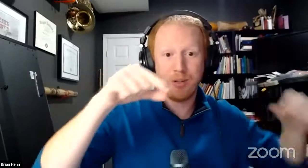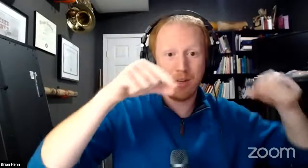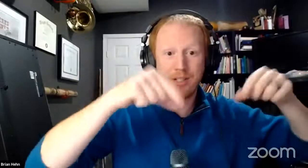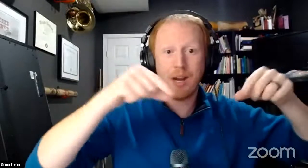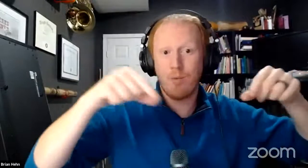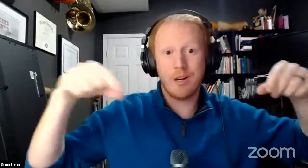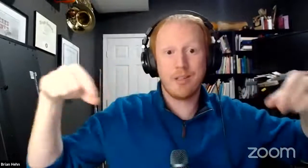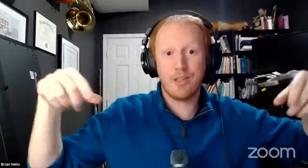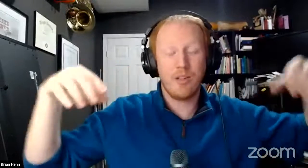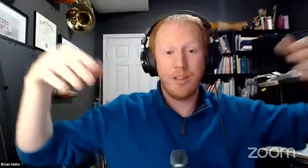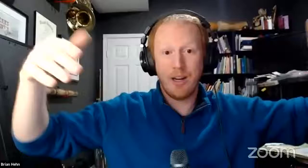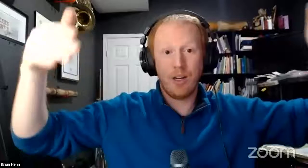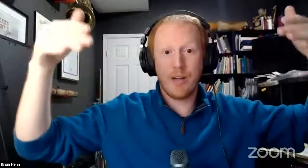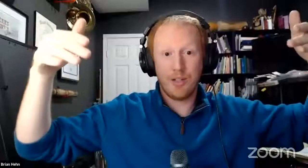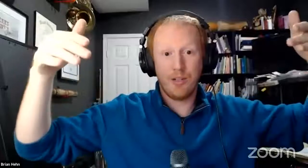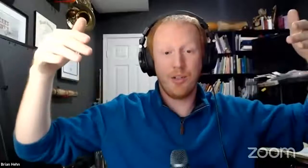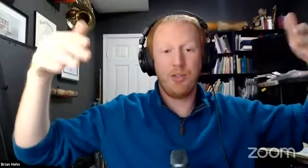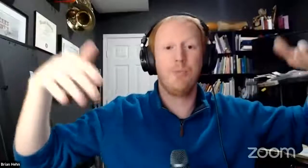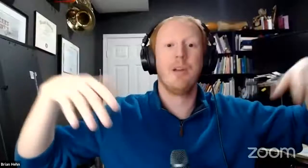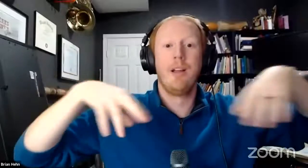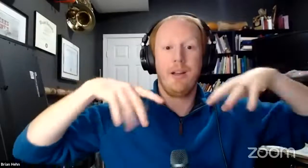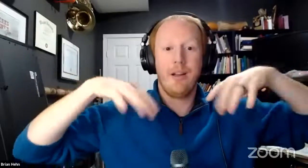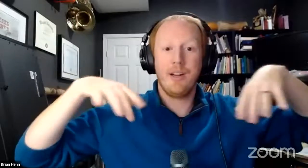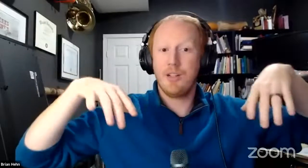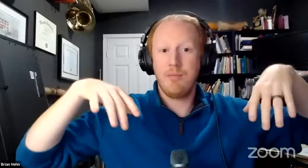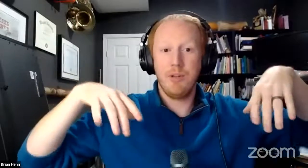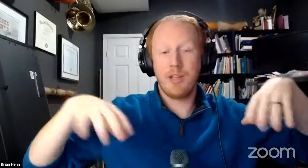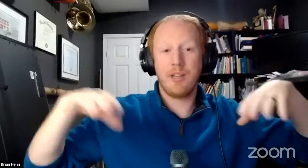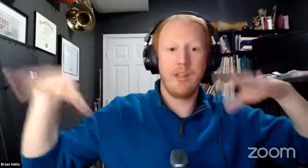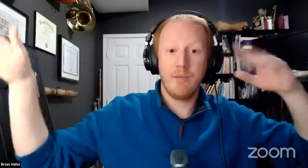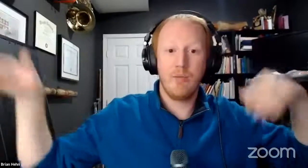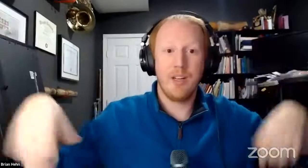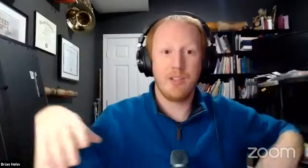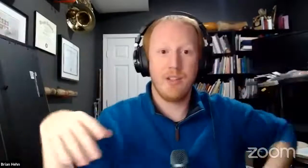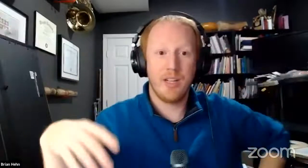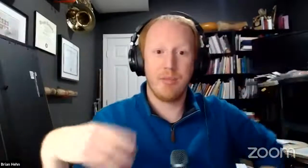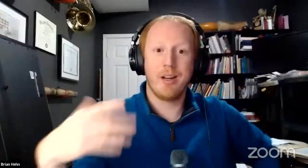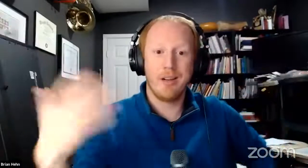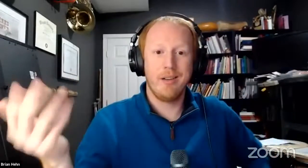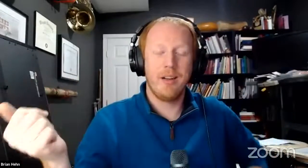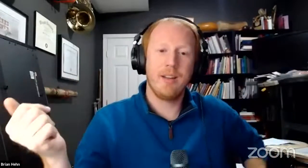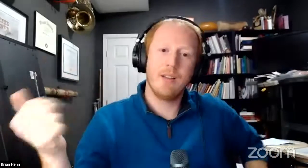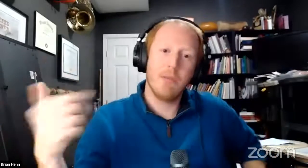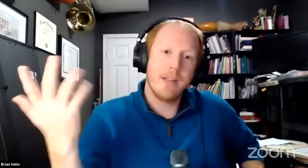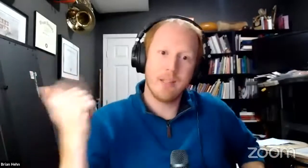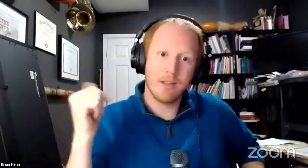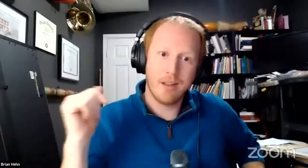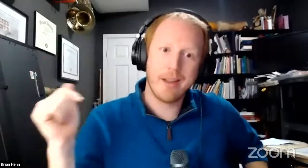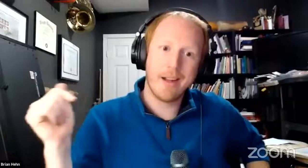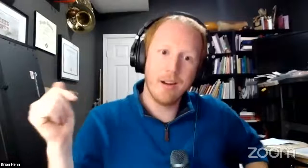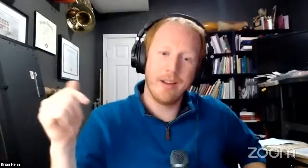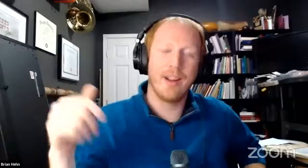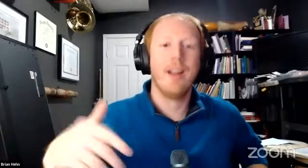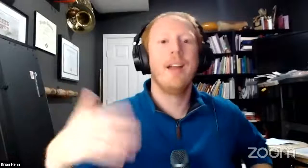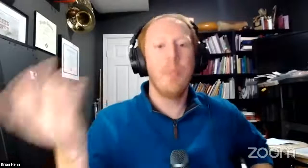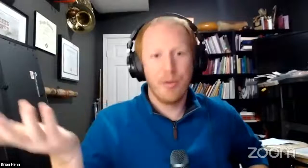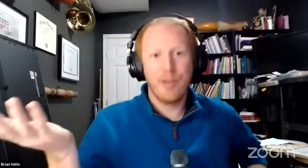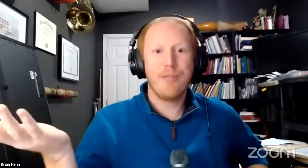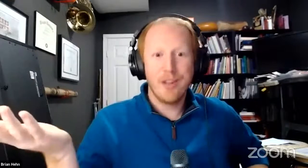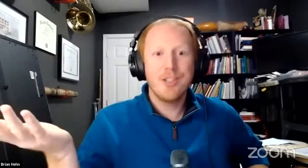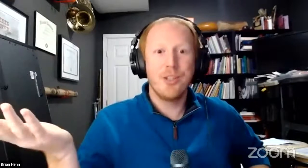virus-free. We thank you kindly, citizens, for lending us your ear. We can't come any closer,